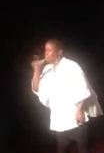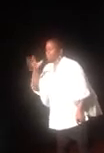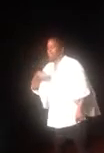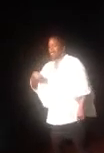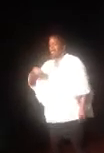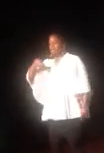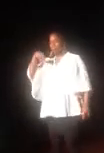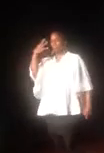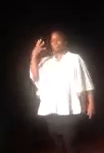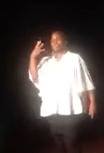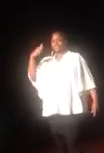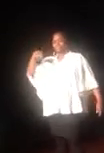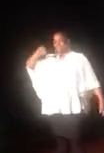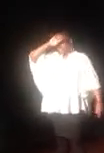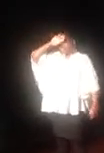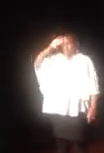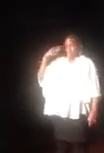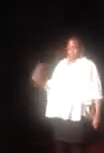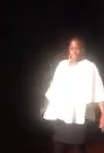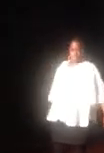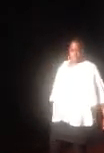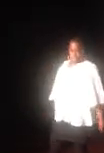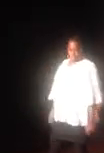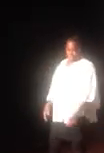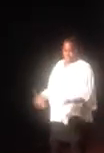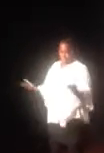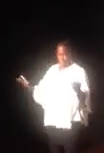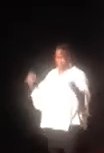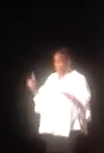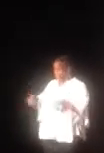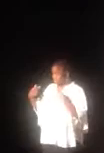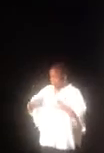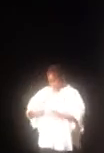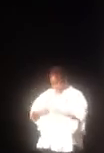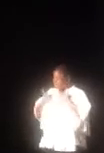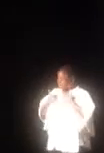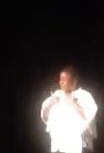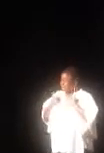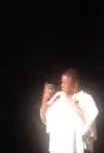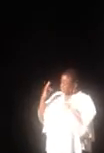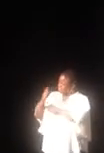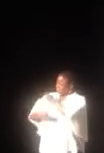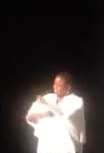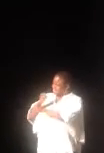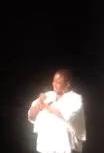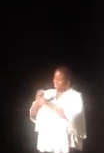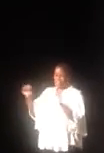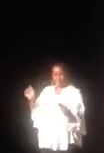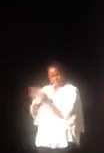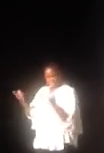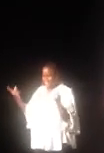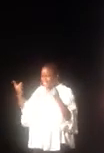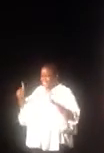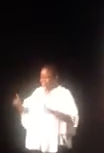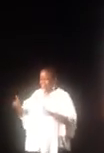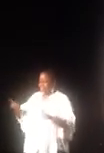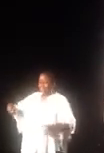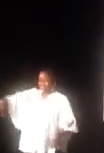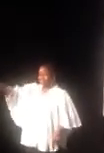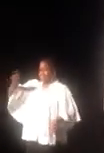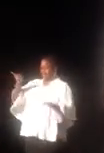non-white. I'm safe. I've survived 17 years without catching a case. Wish I didn't